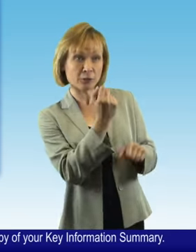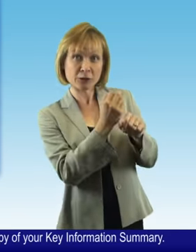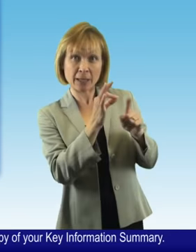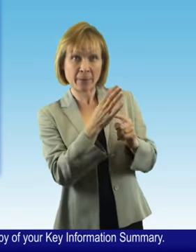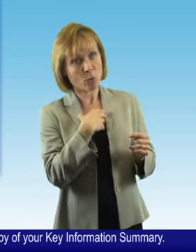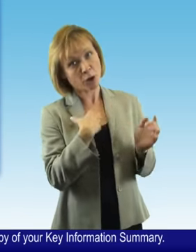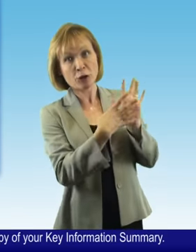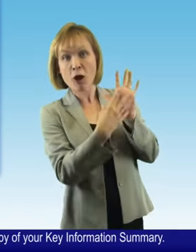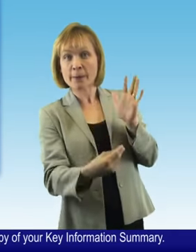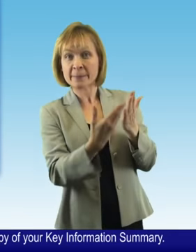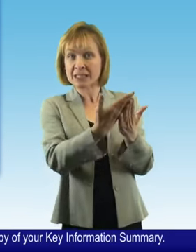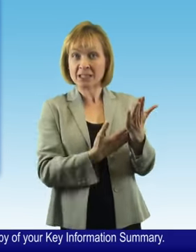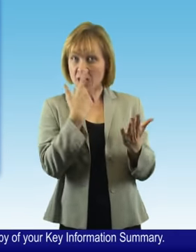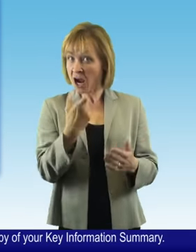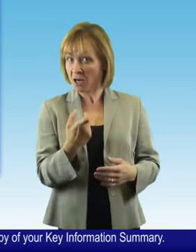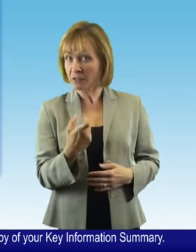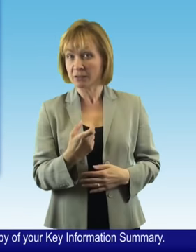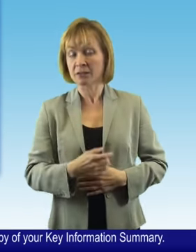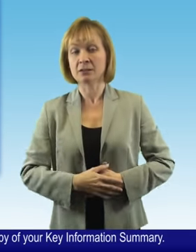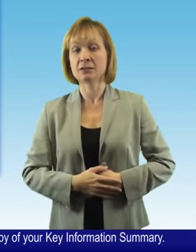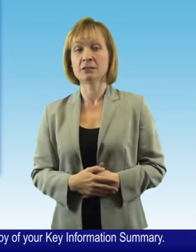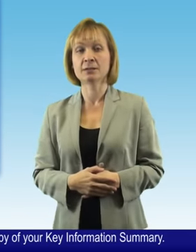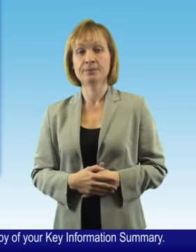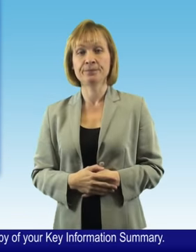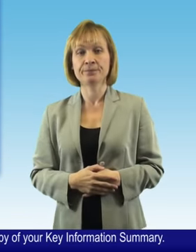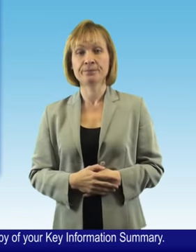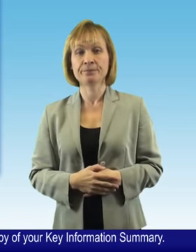You can ask your GP for a copy of your key information summary.